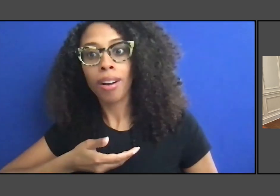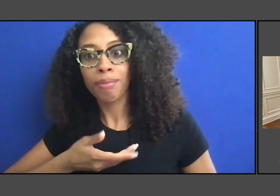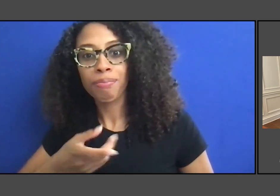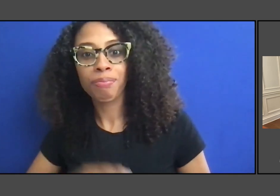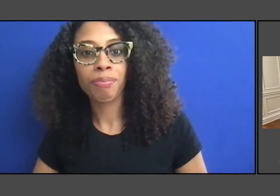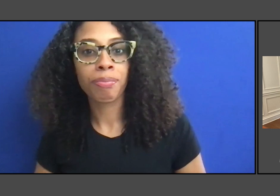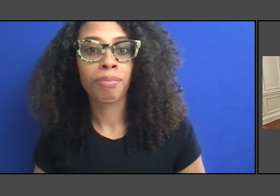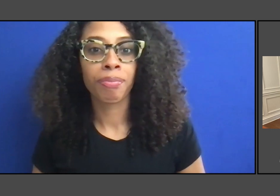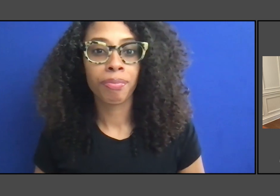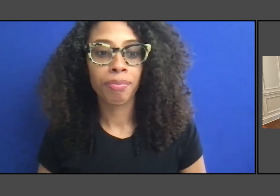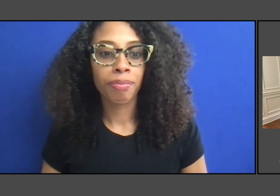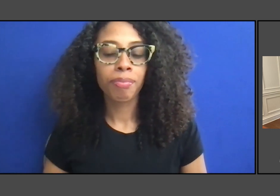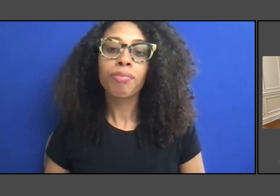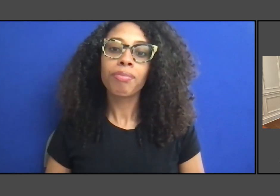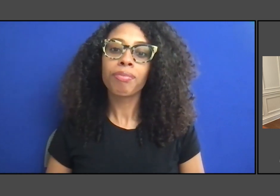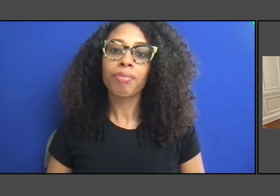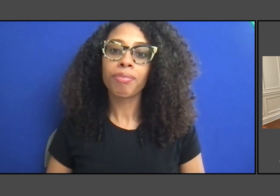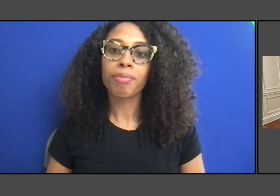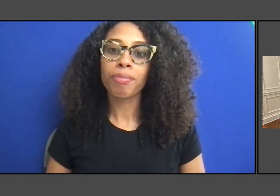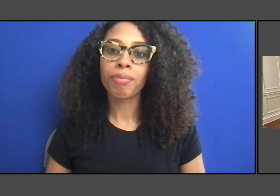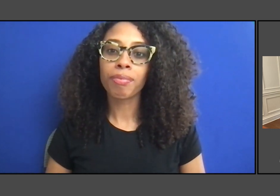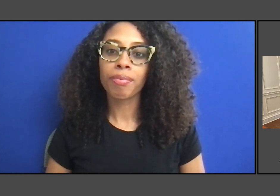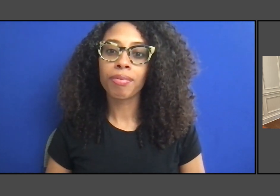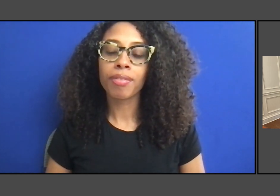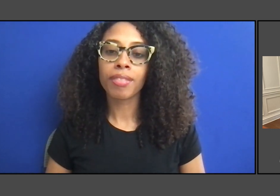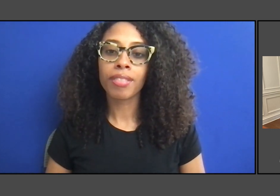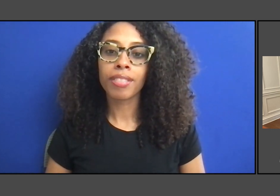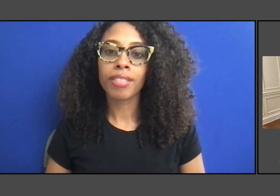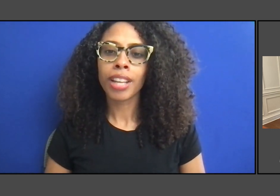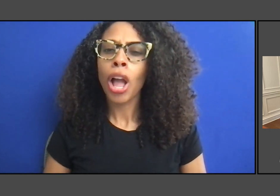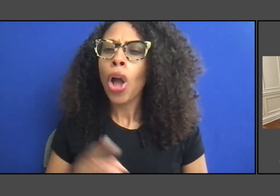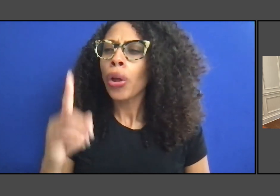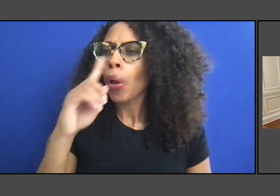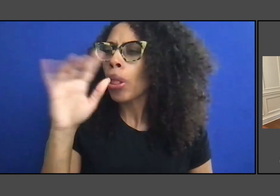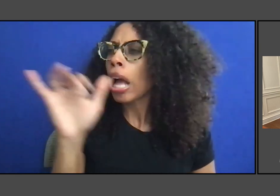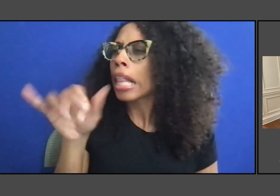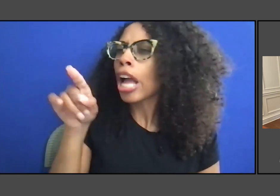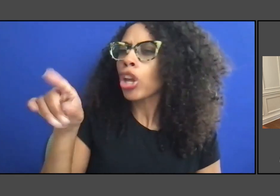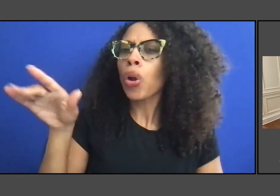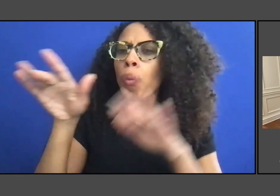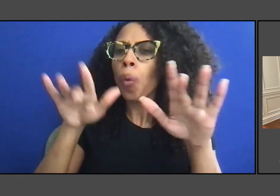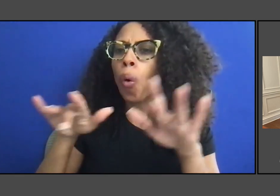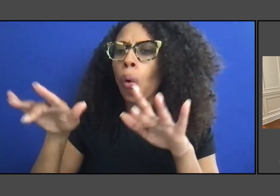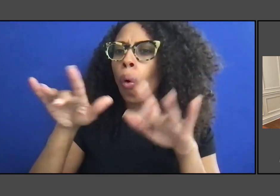Wow. You look like you're at a recording studio. I am.